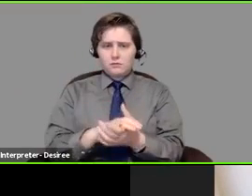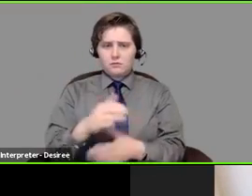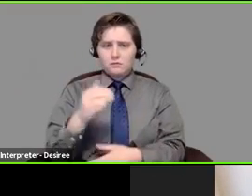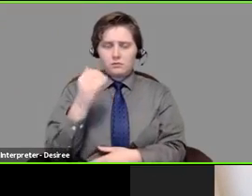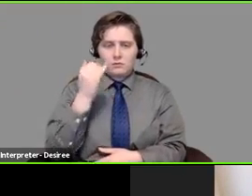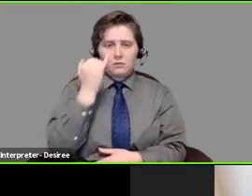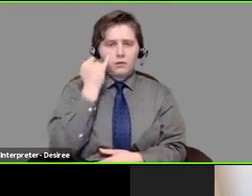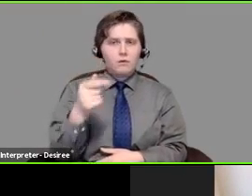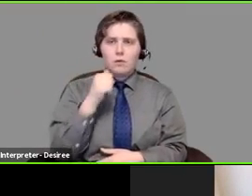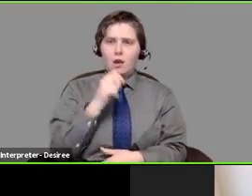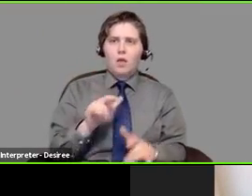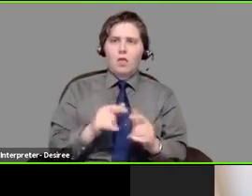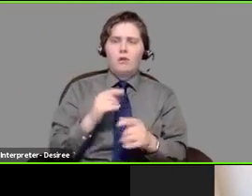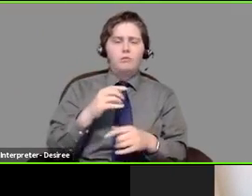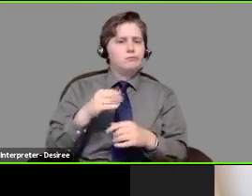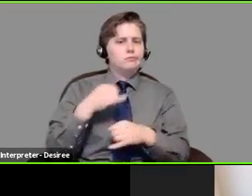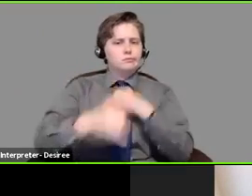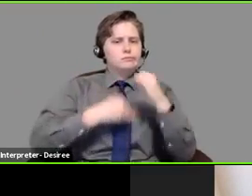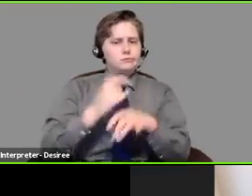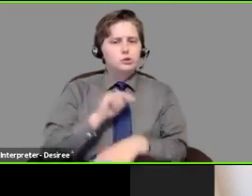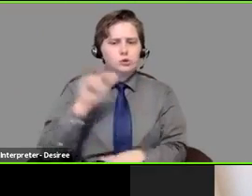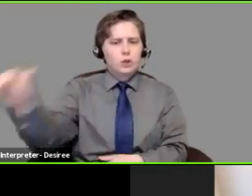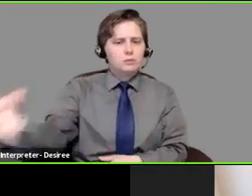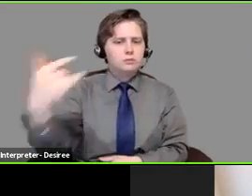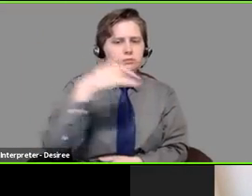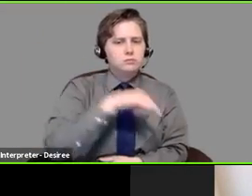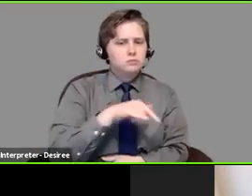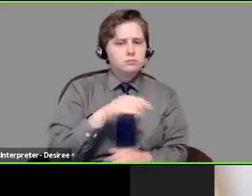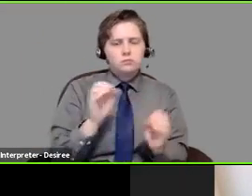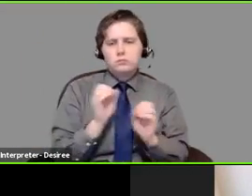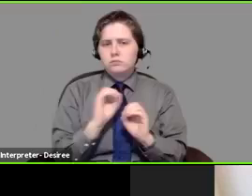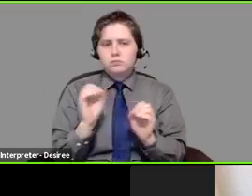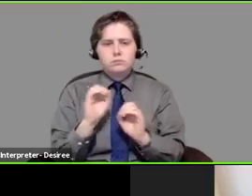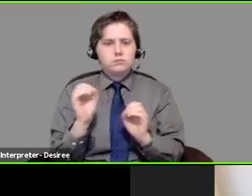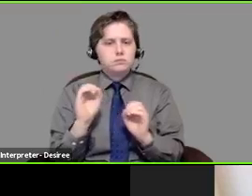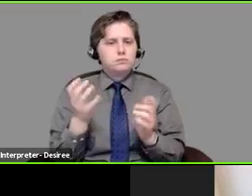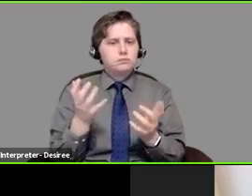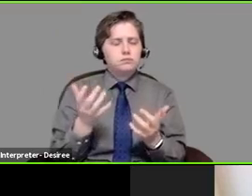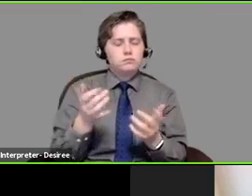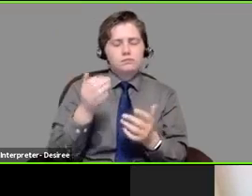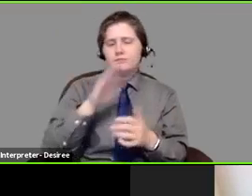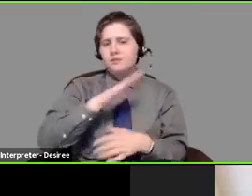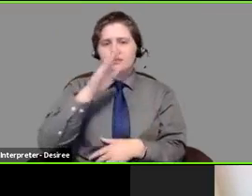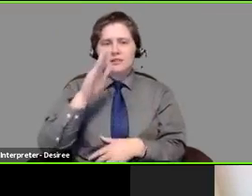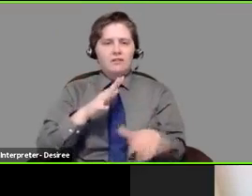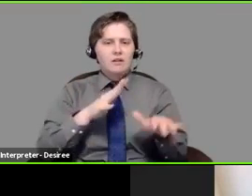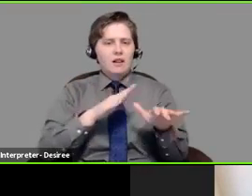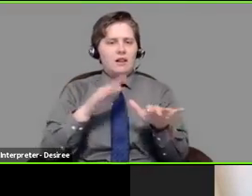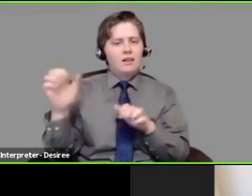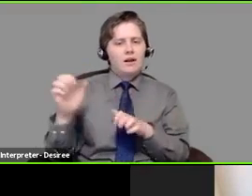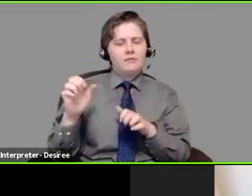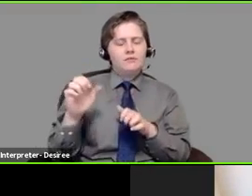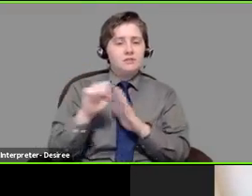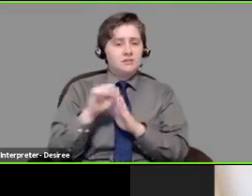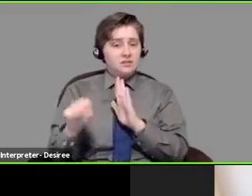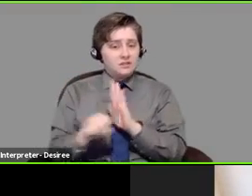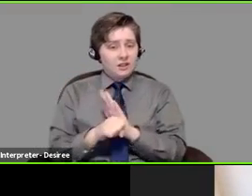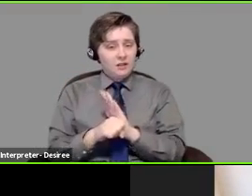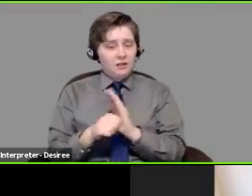traveling internationally, if you hadn't necessarily left the